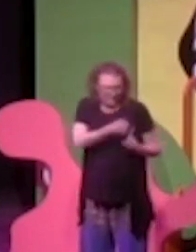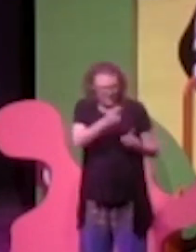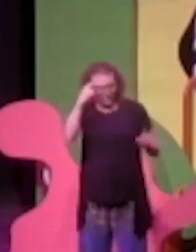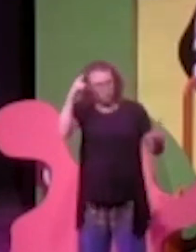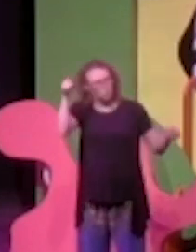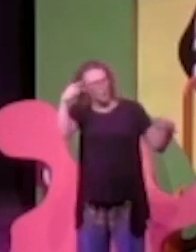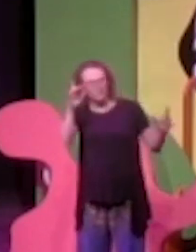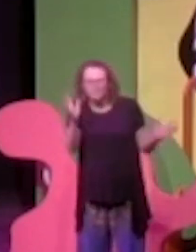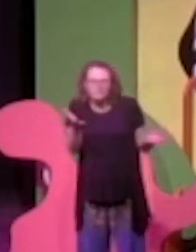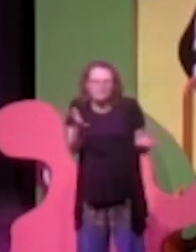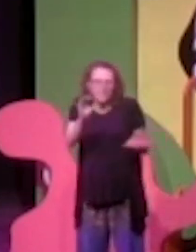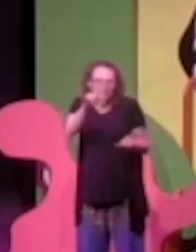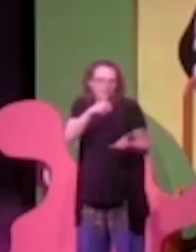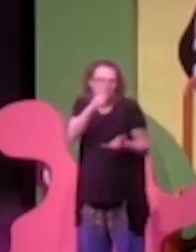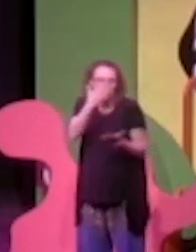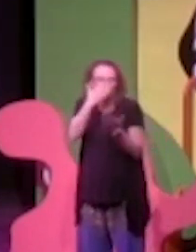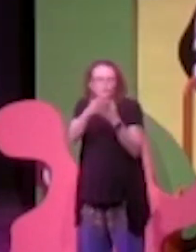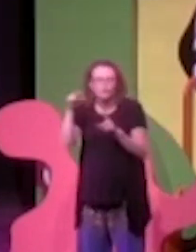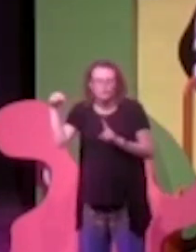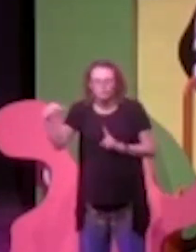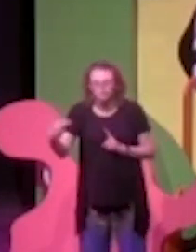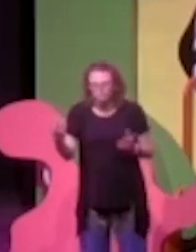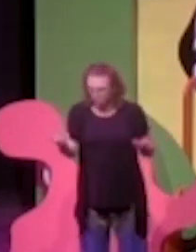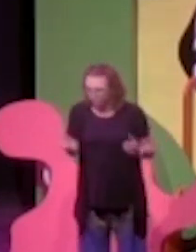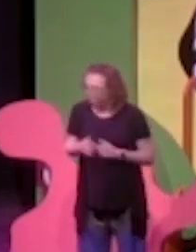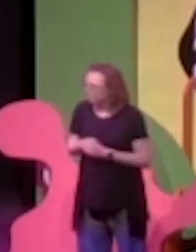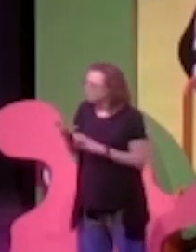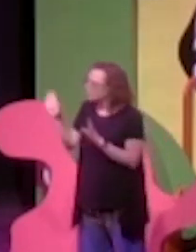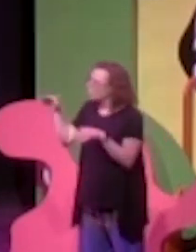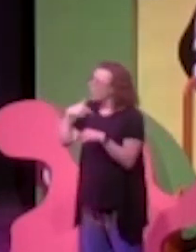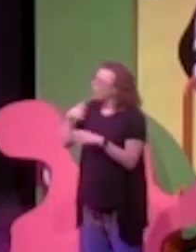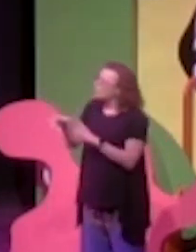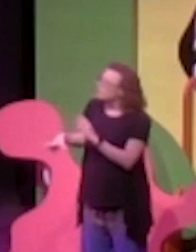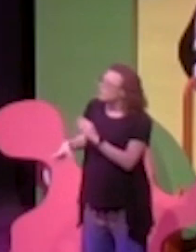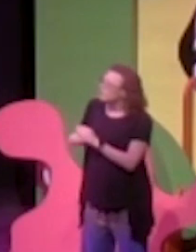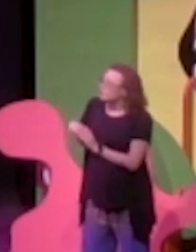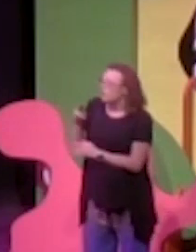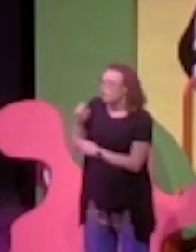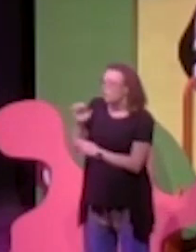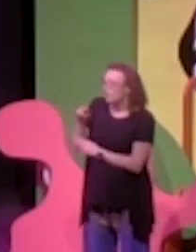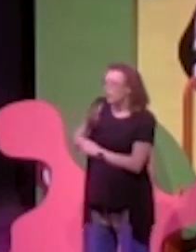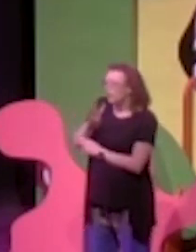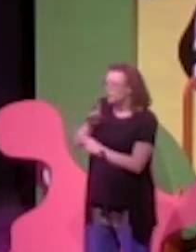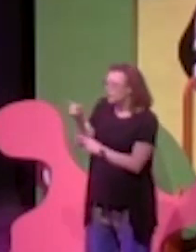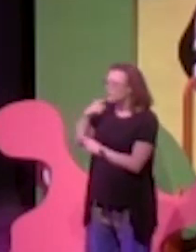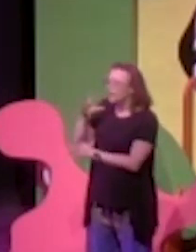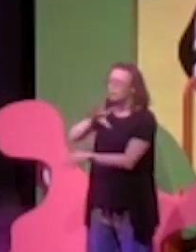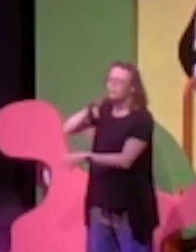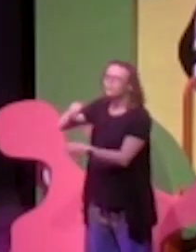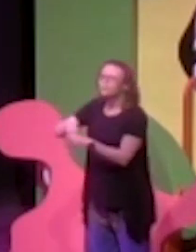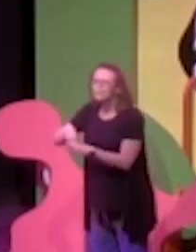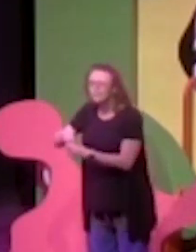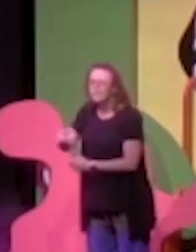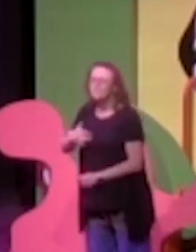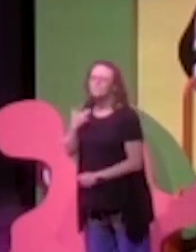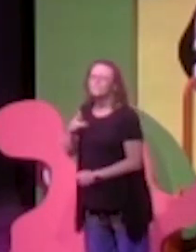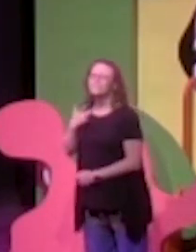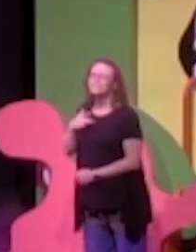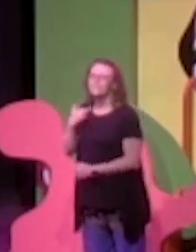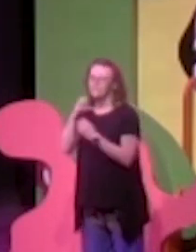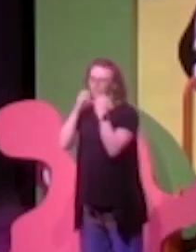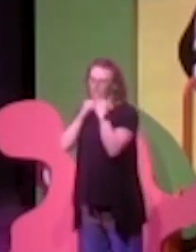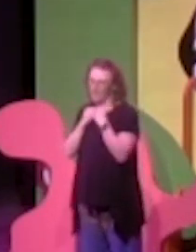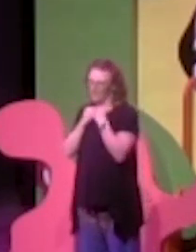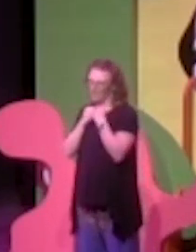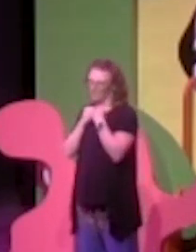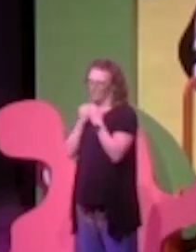artists? Because I think Taylor Swift feels valued. Oh, and come on. And I think Beyonce feels valued. Yep. So.